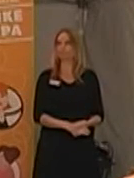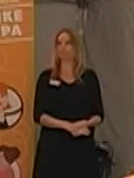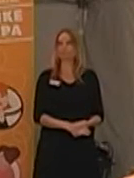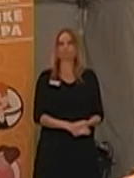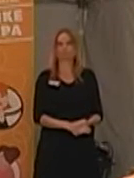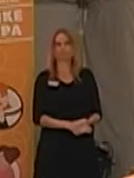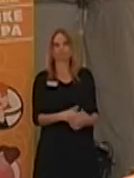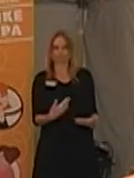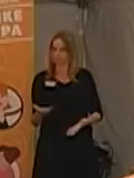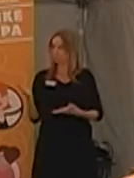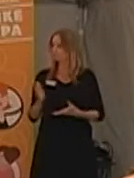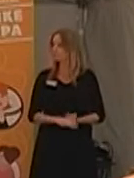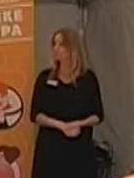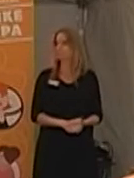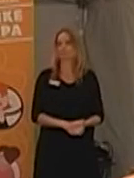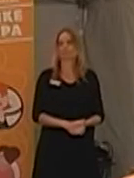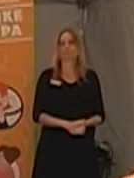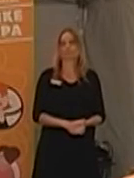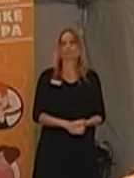You are.